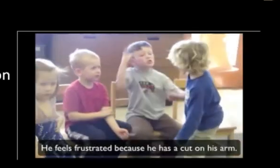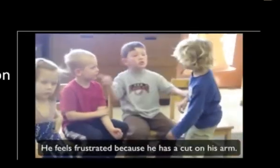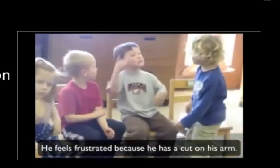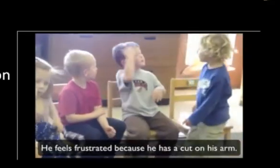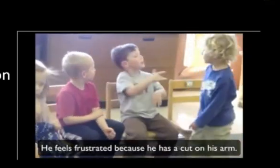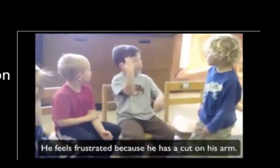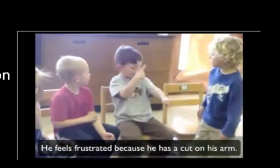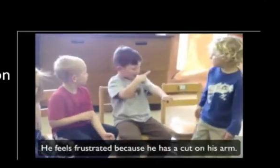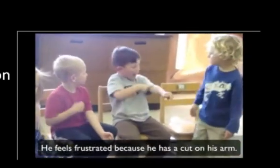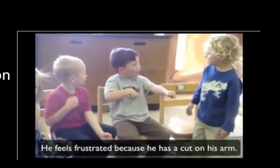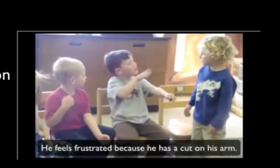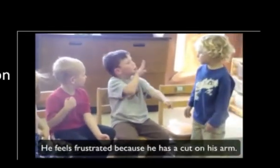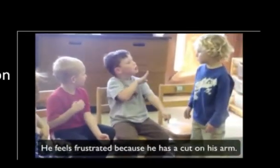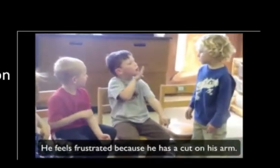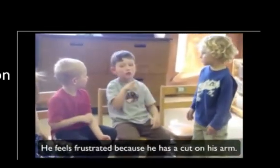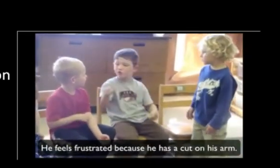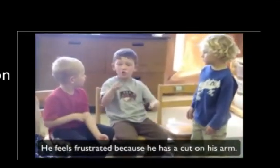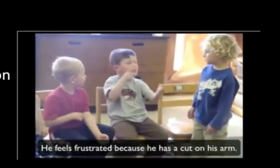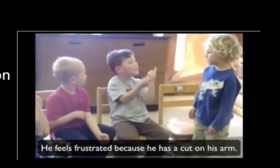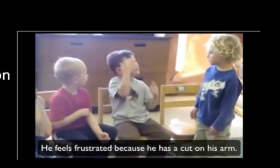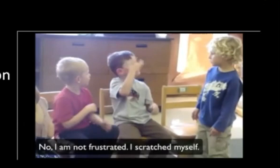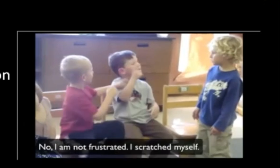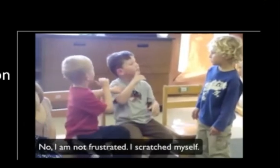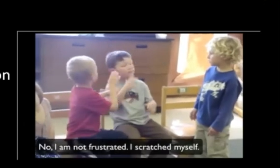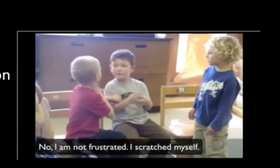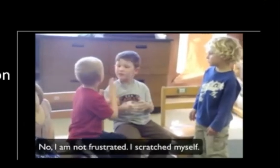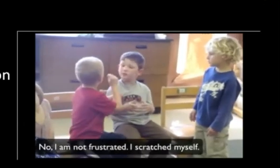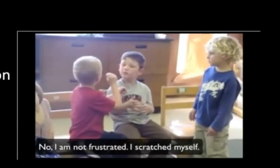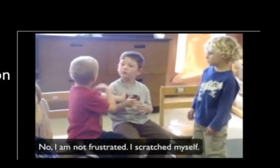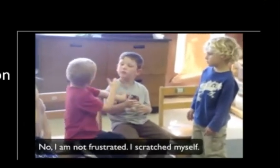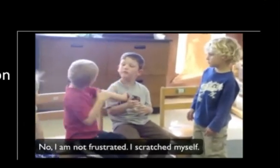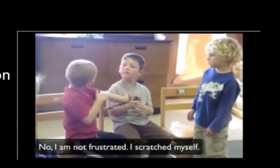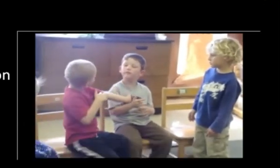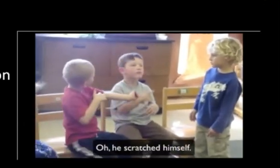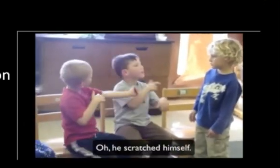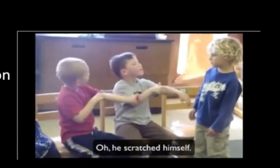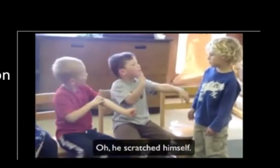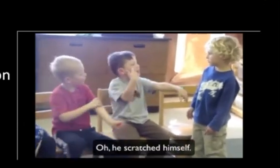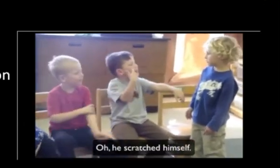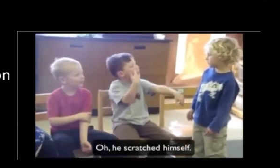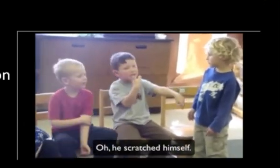He feels frustrated because he has a cut on his arm. No, I'm not frustrated. I scratched